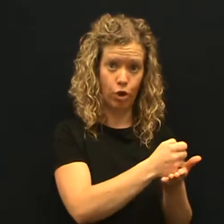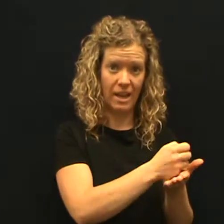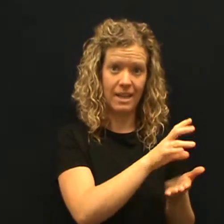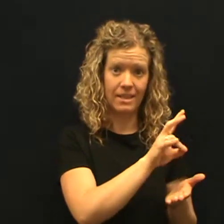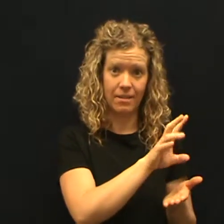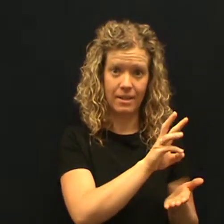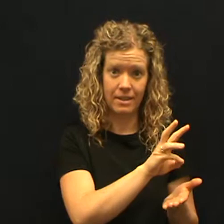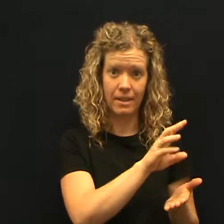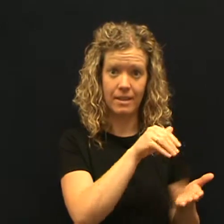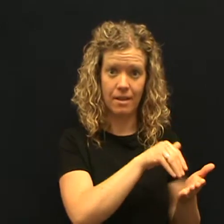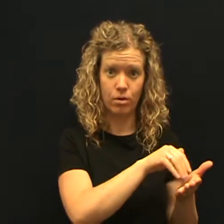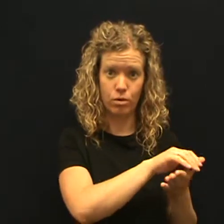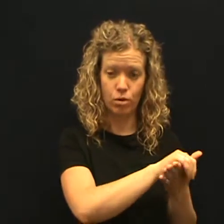stock, $76,000.